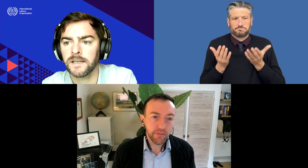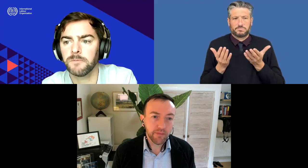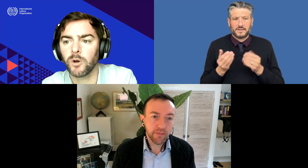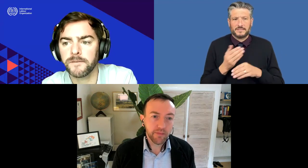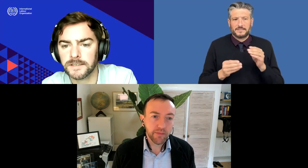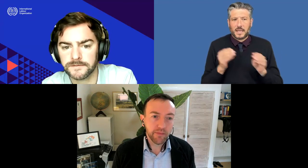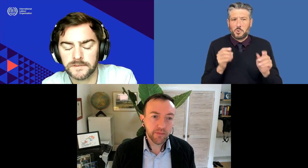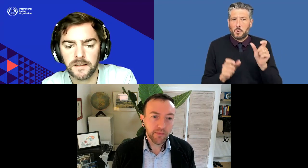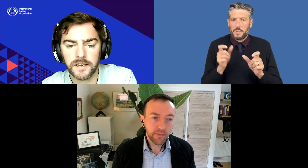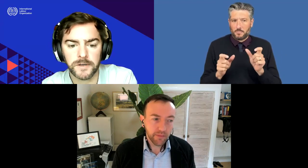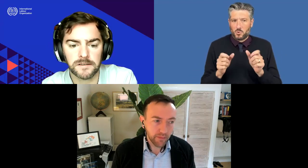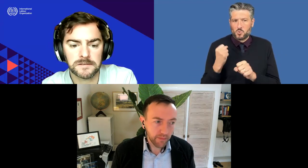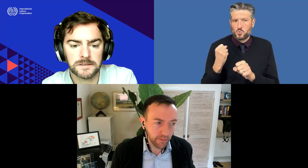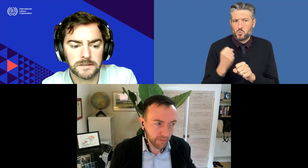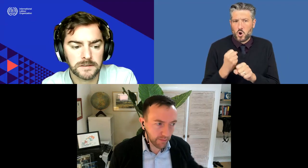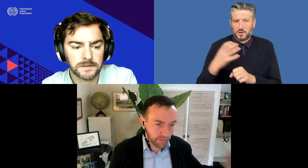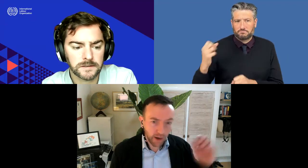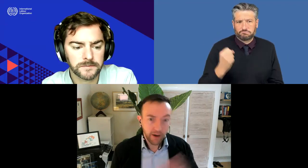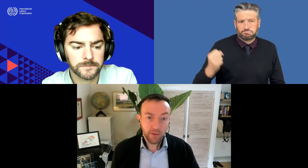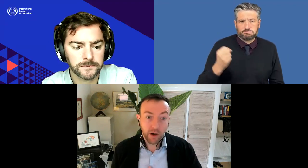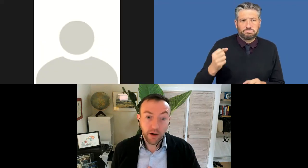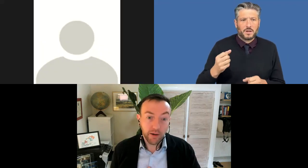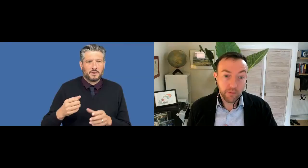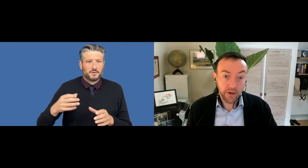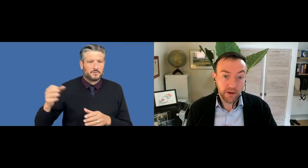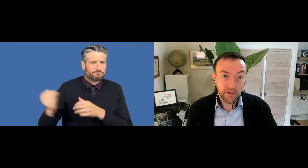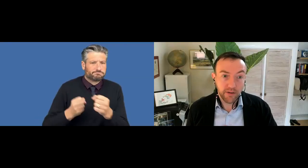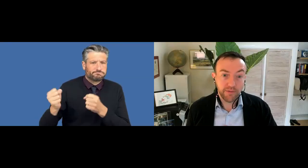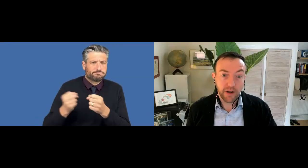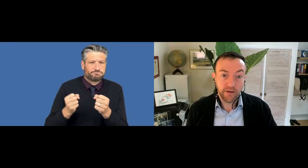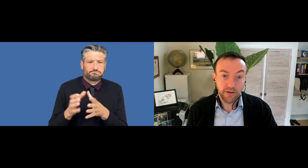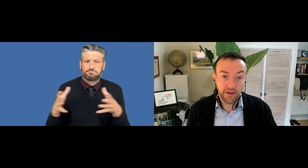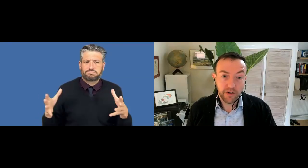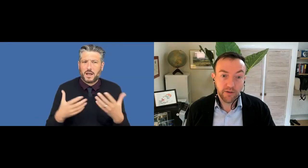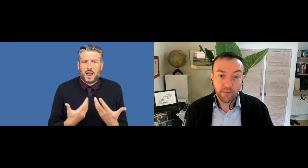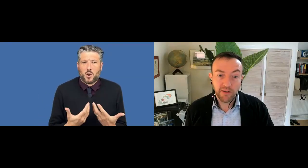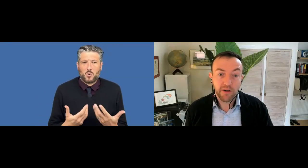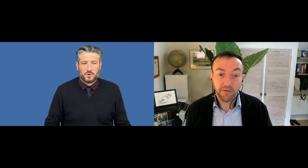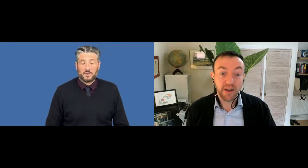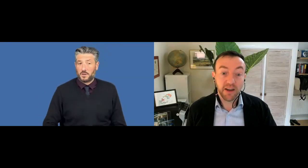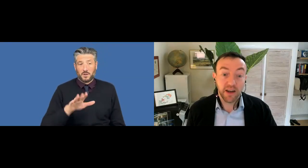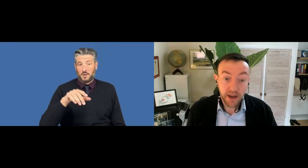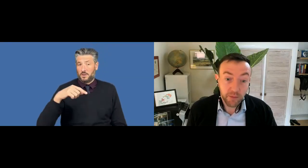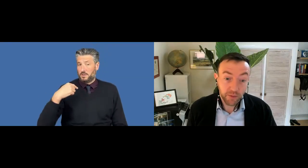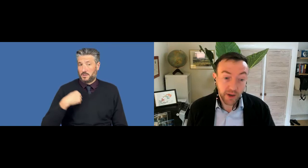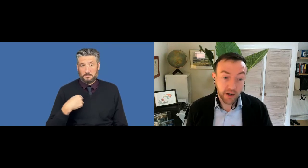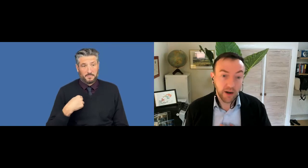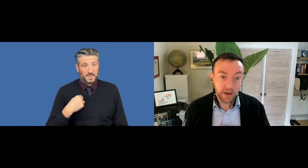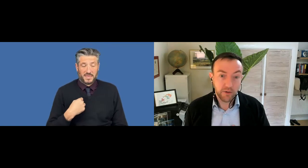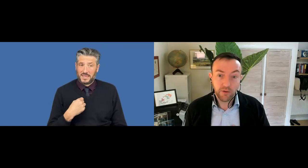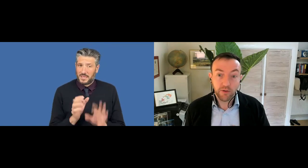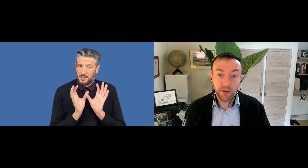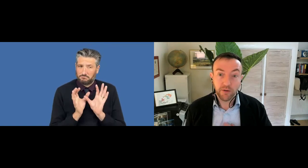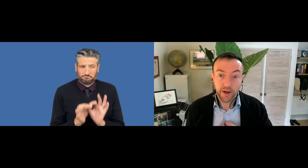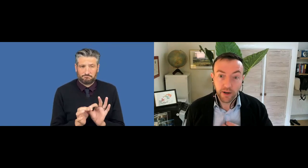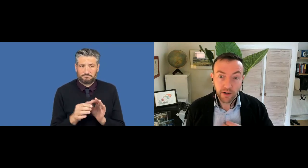specifically employment? Thank you, Neil. Well, I'm an assistive technology user myself. It enables me. I